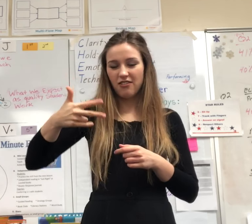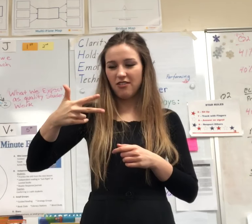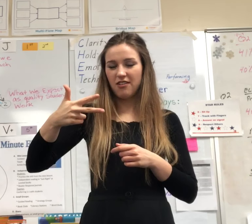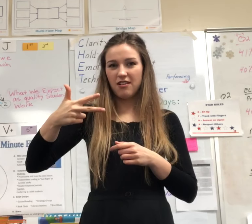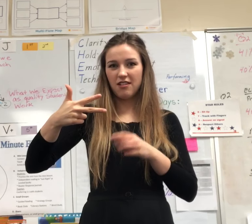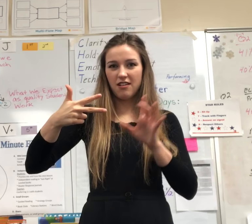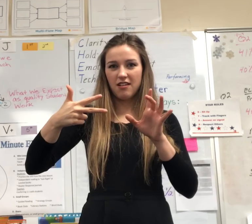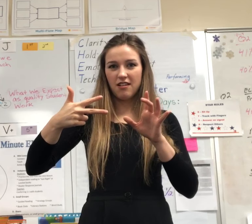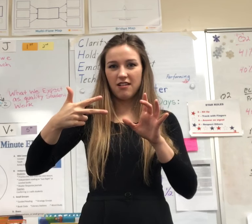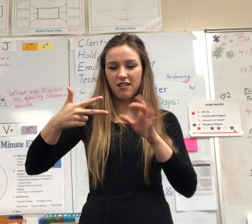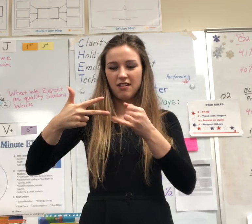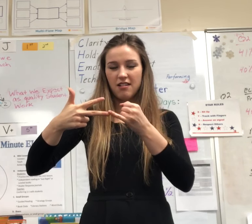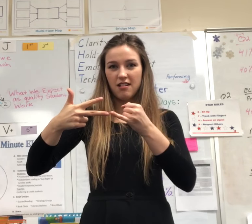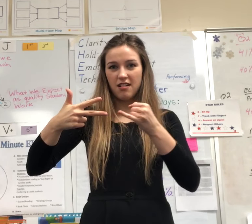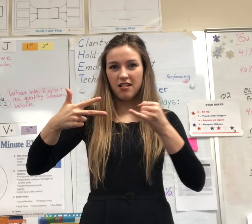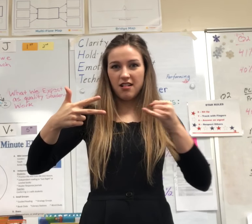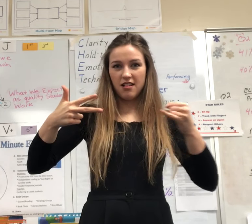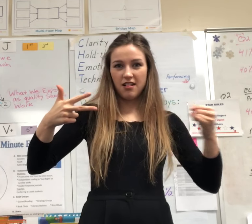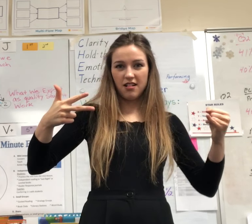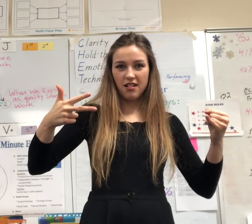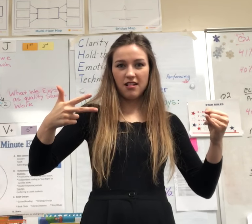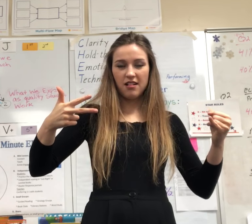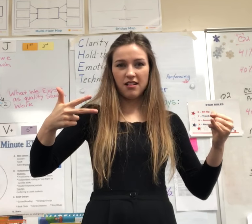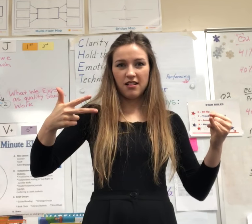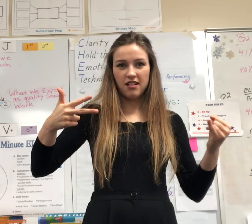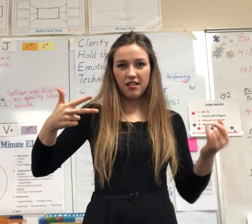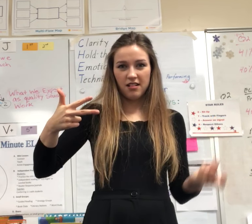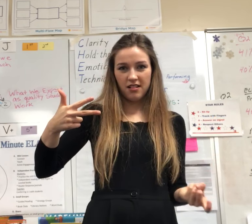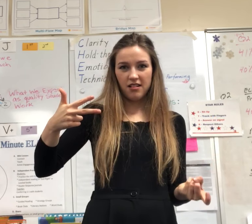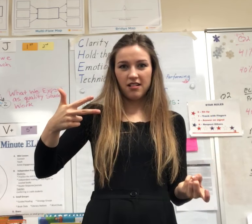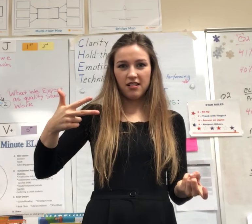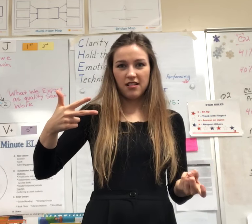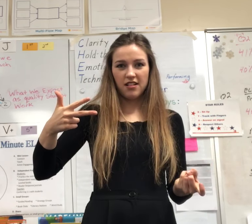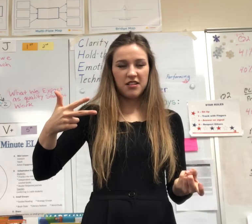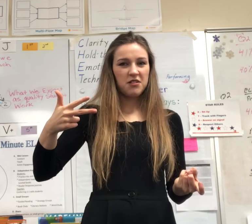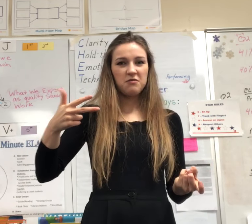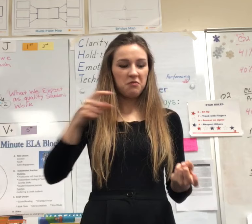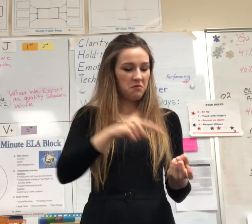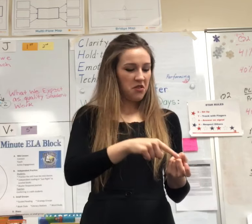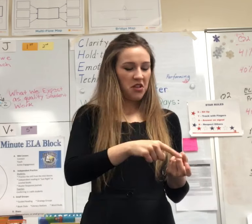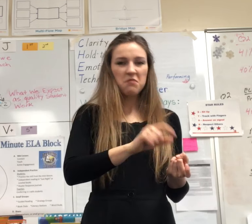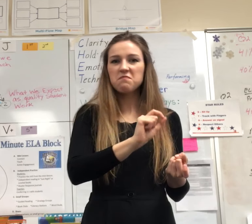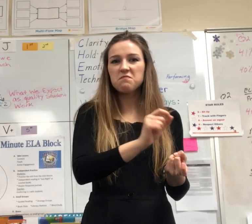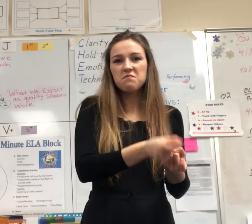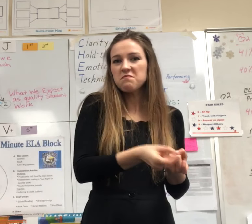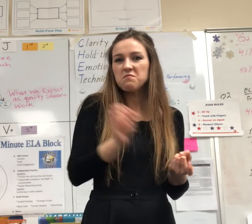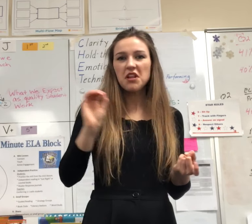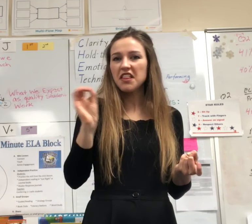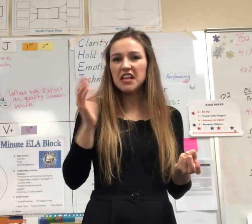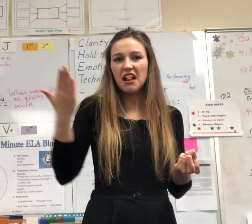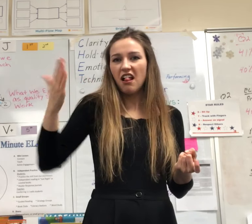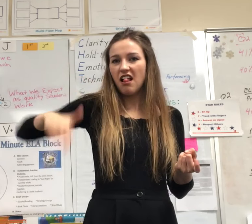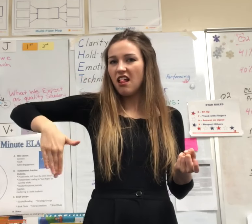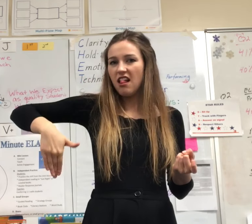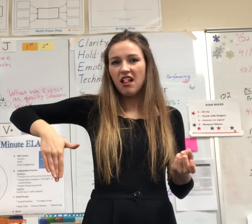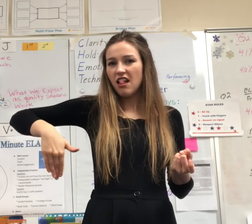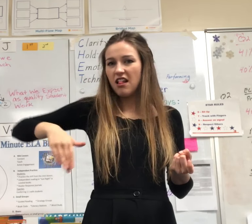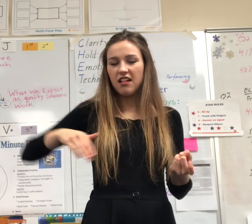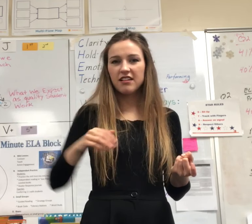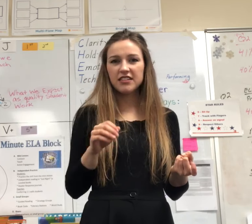Okay? Now, I don't have anything on here, so there's nothing pulling, really, this, okay, the vehicle, okay? Let